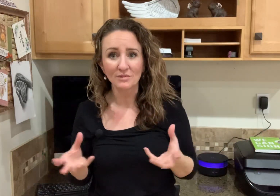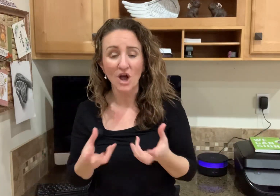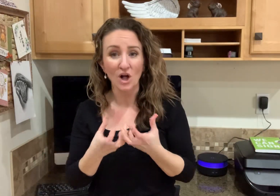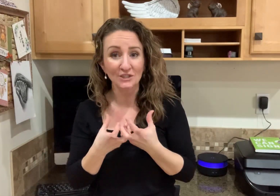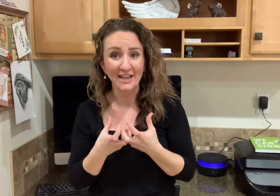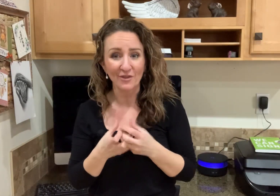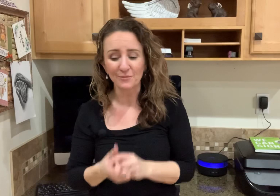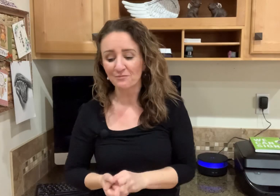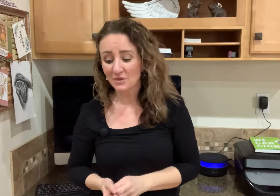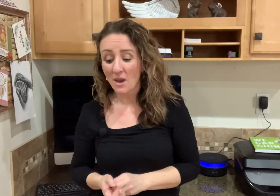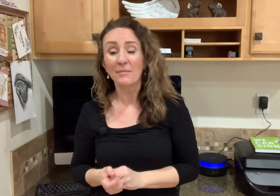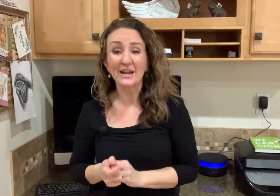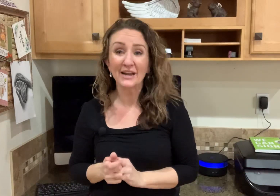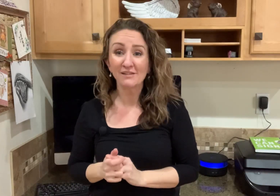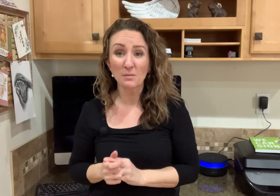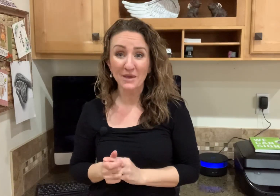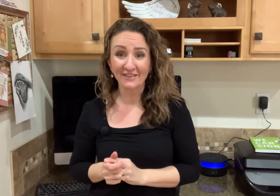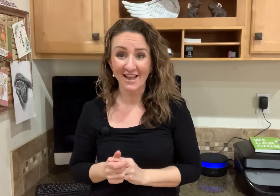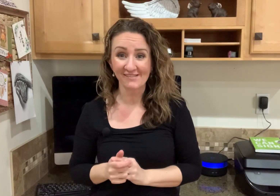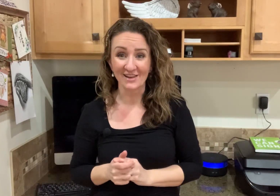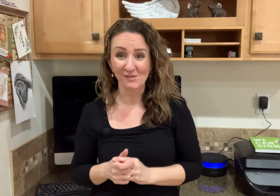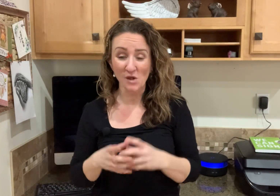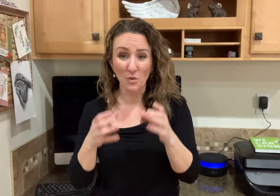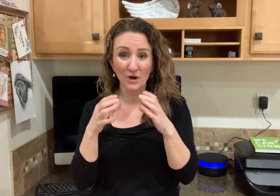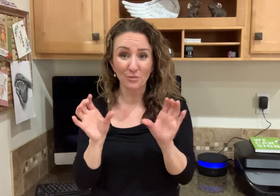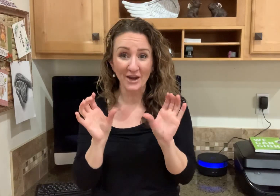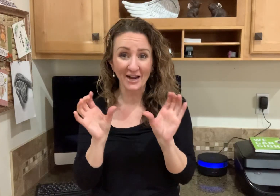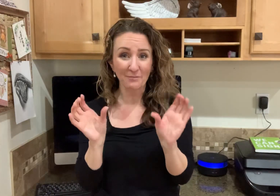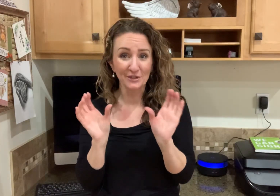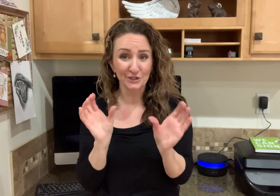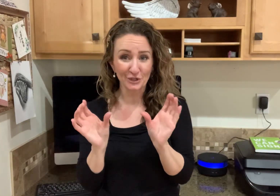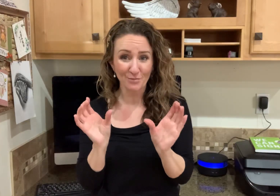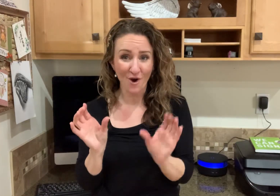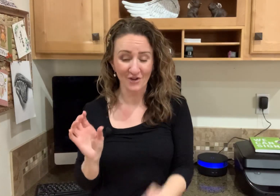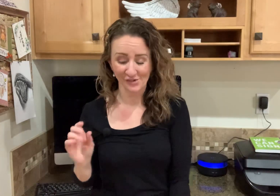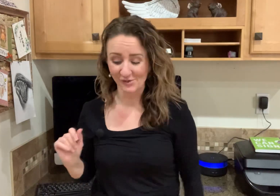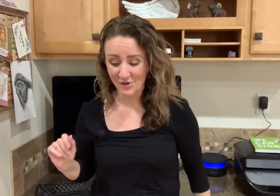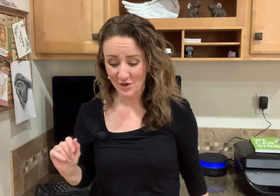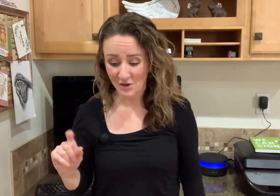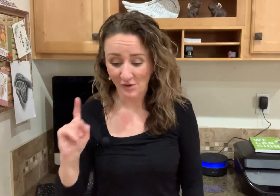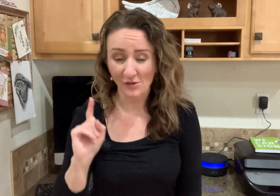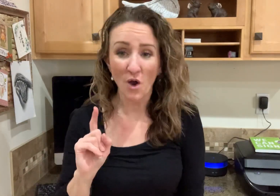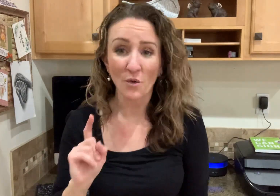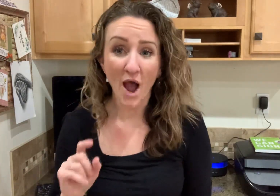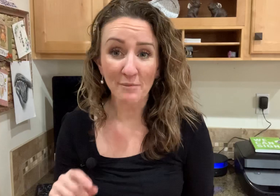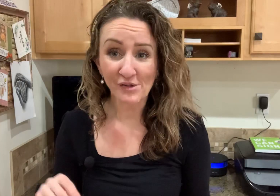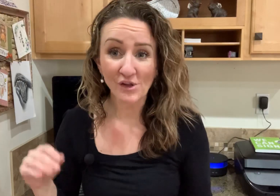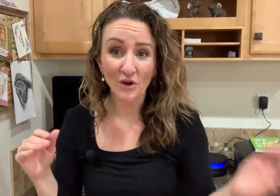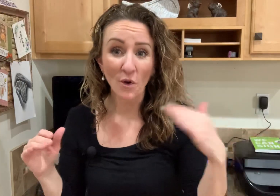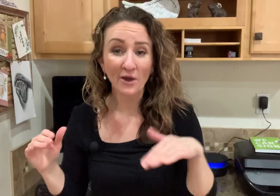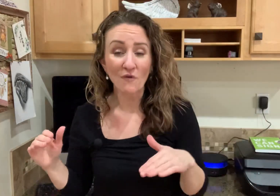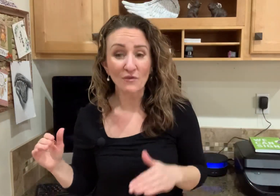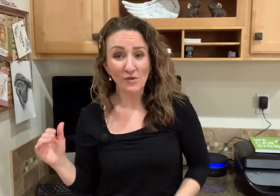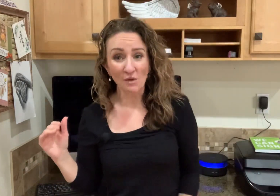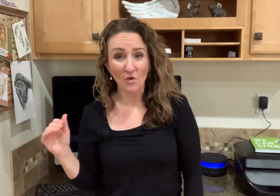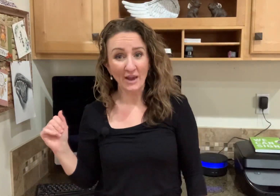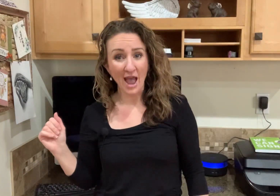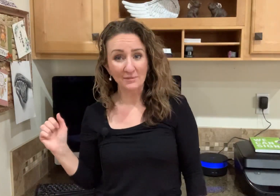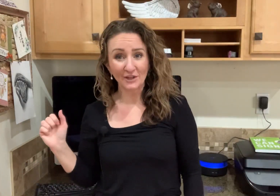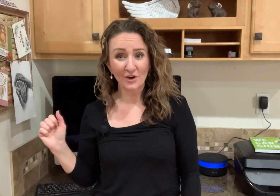all together. But it is a big lesson, so we're going to break it up into 2 parts. So I'm going to start going over some vocabulary with